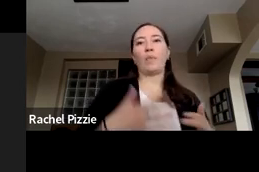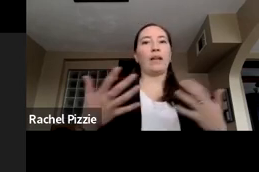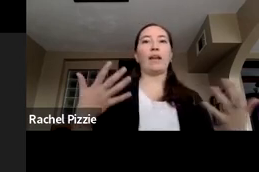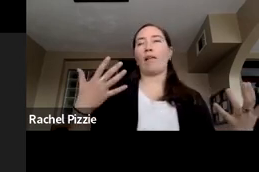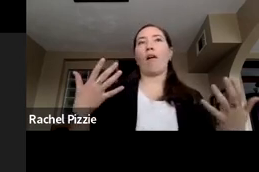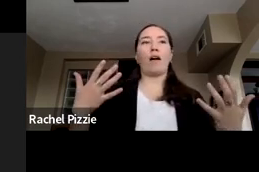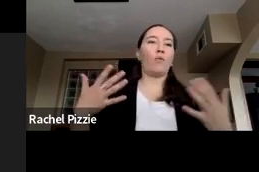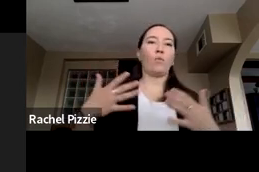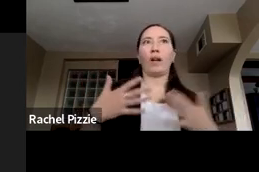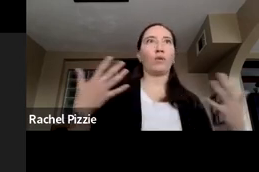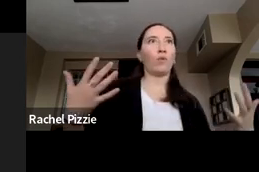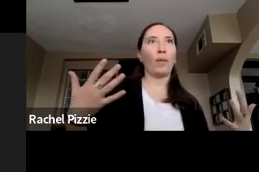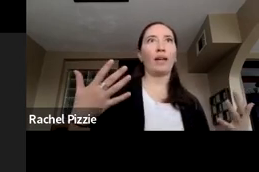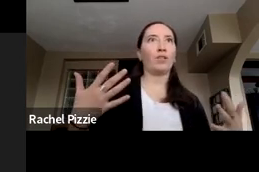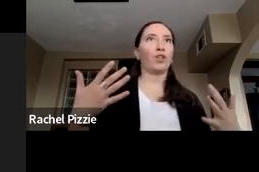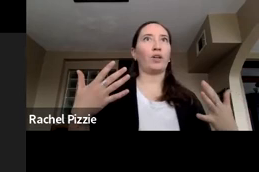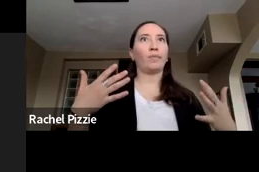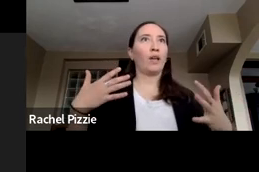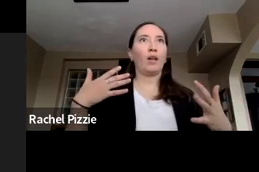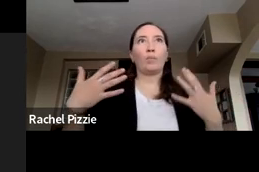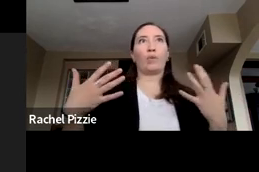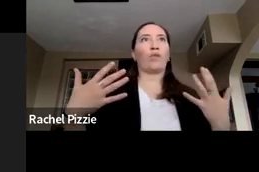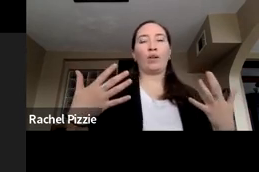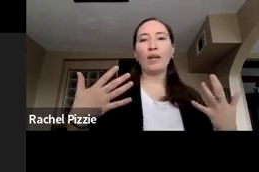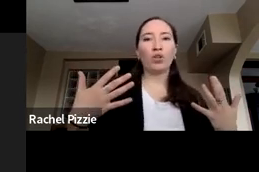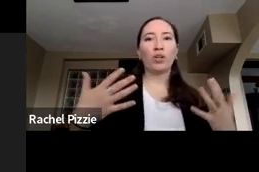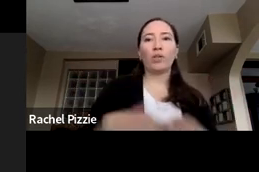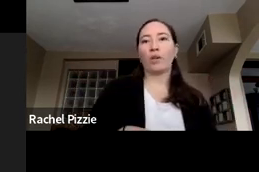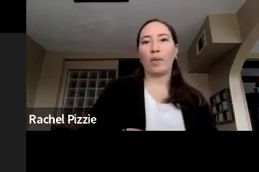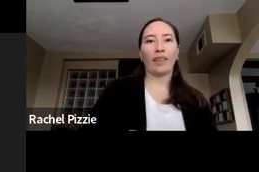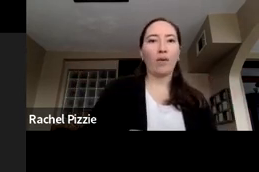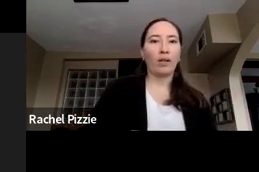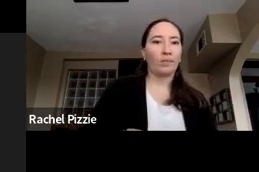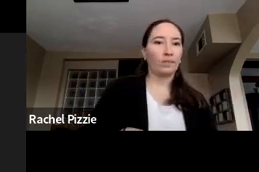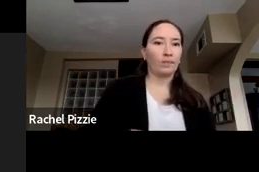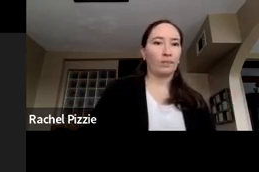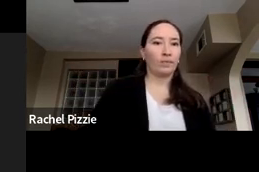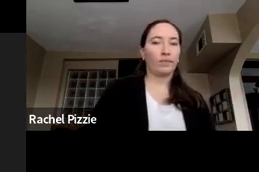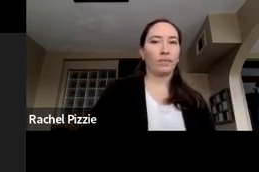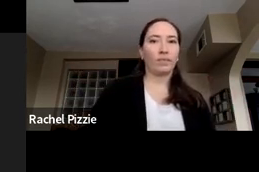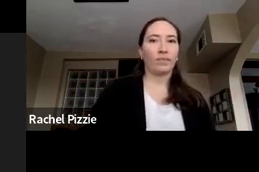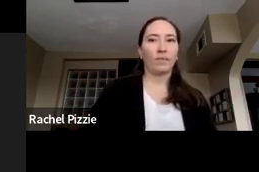And depending on whatever format is your preferred measure, you can pick that one.